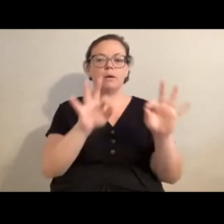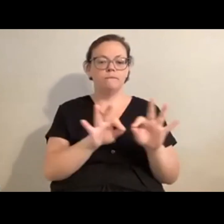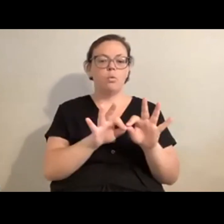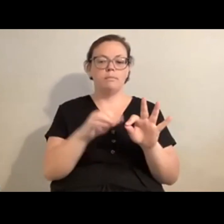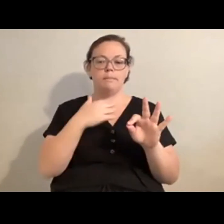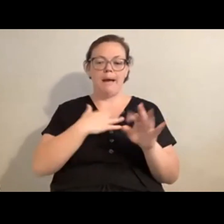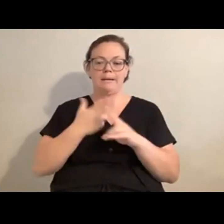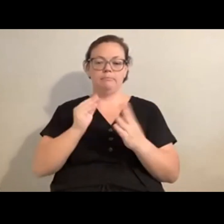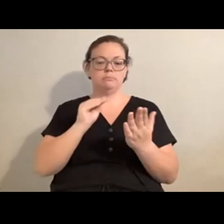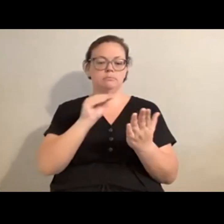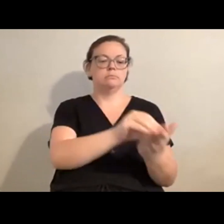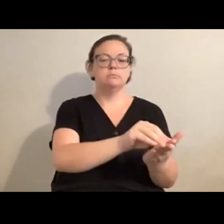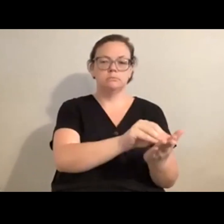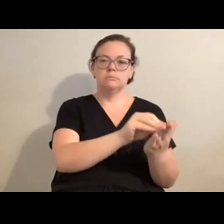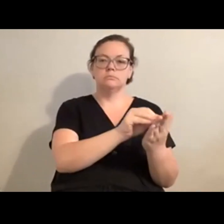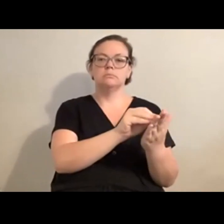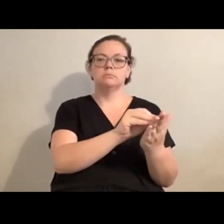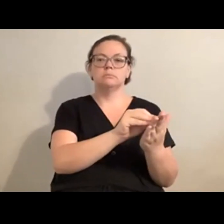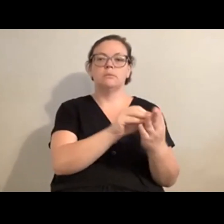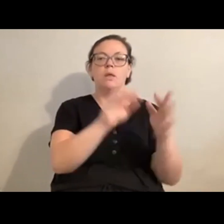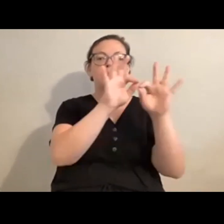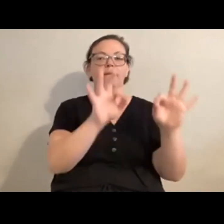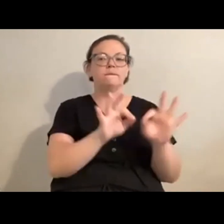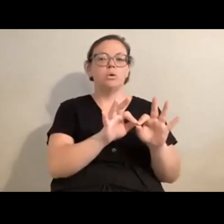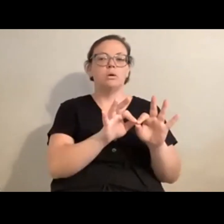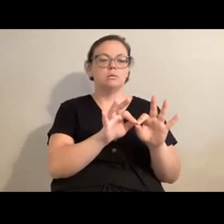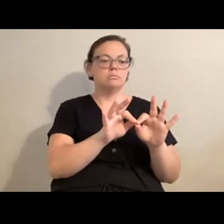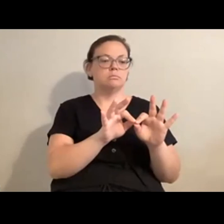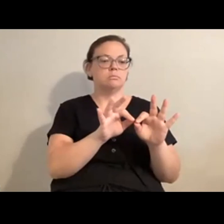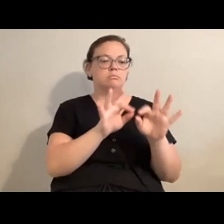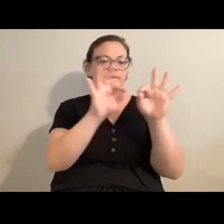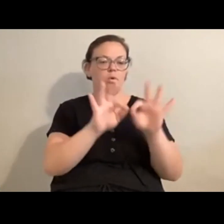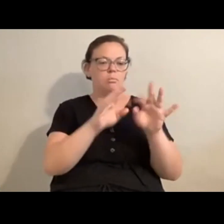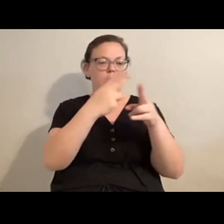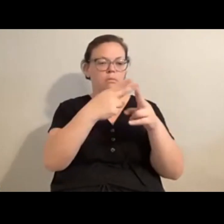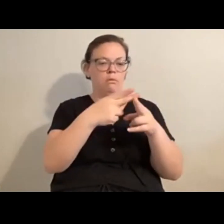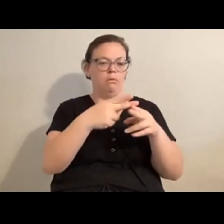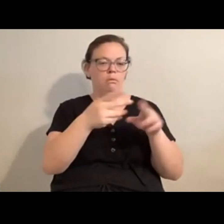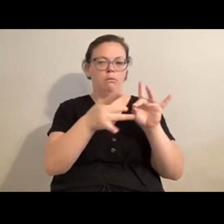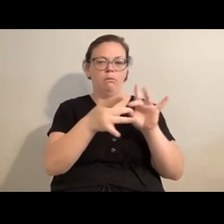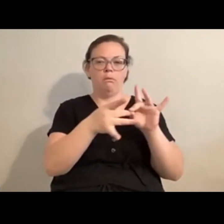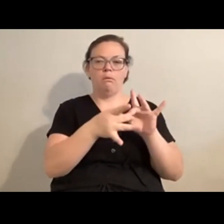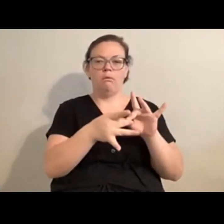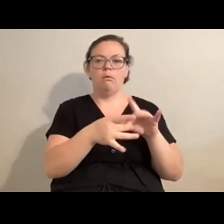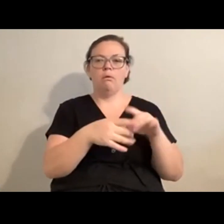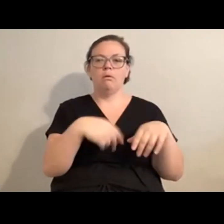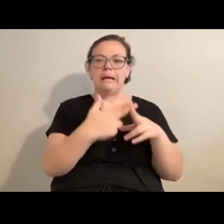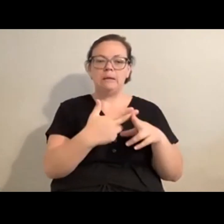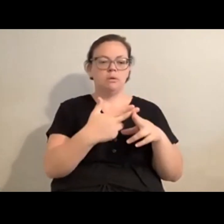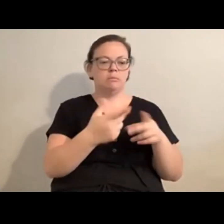me. The form was a form of naming. Naming gave me a